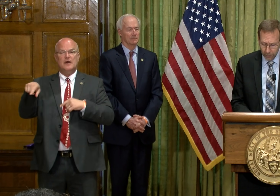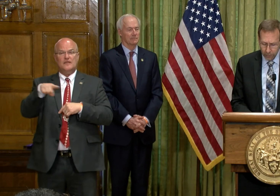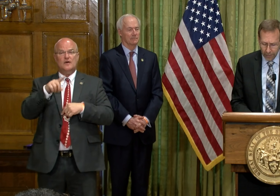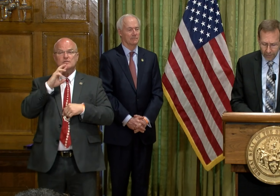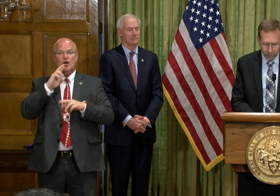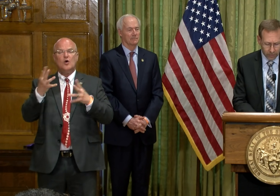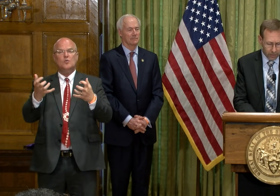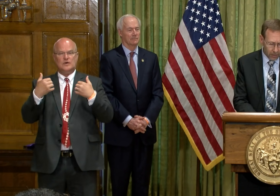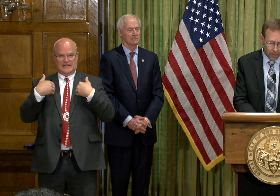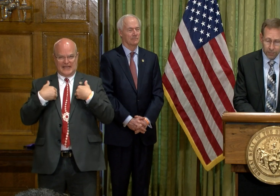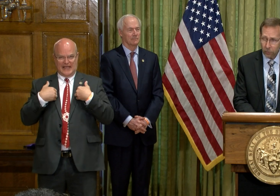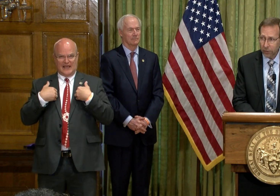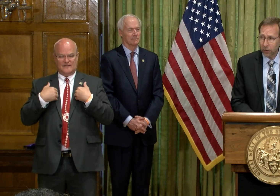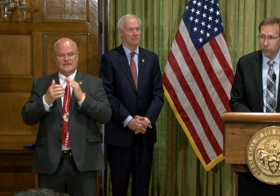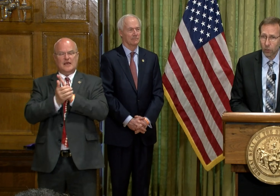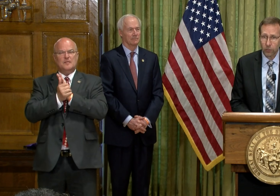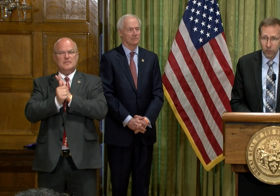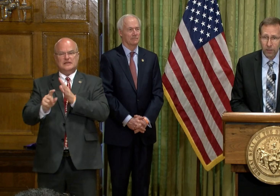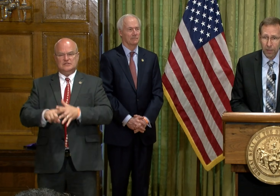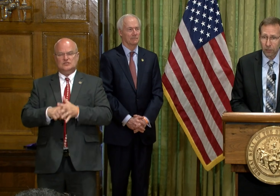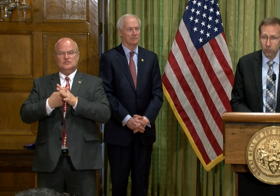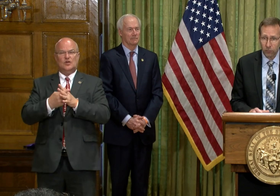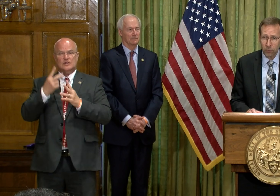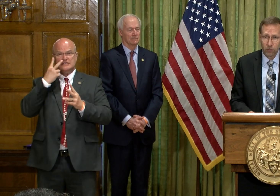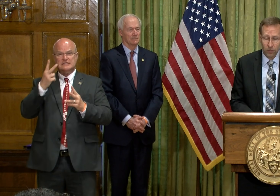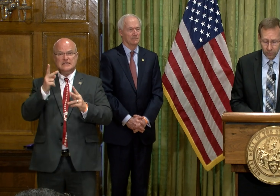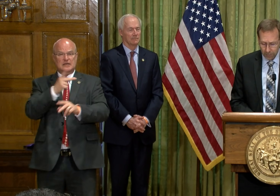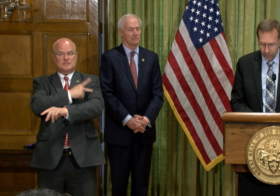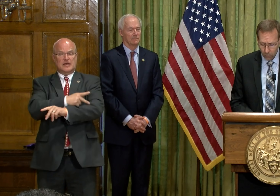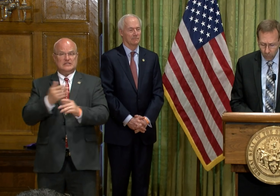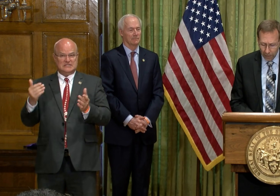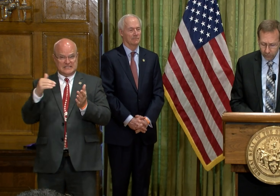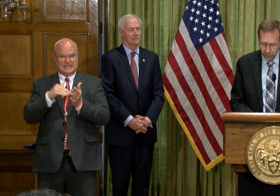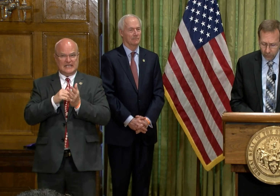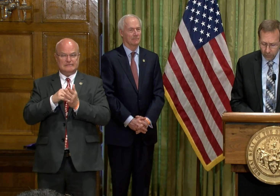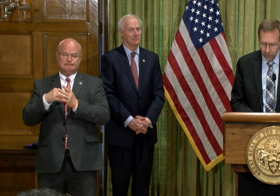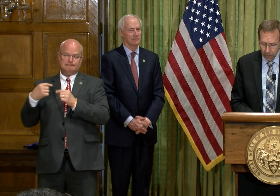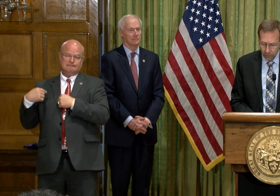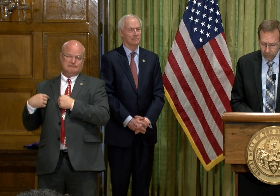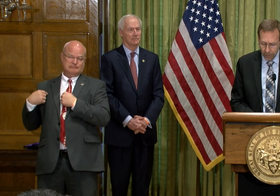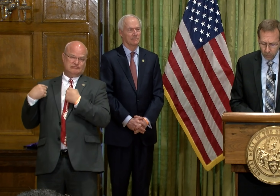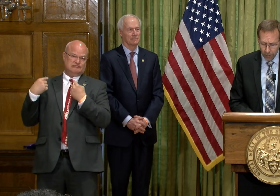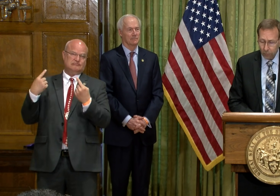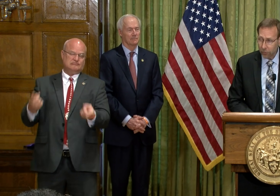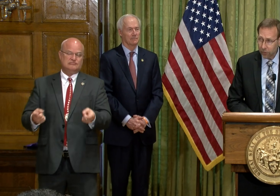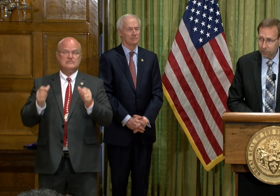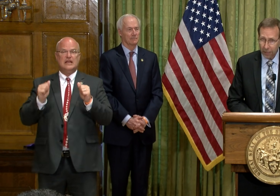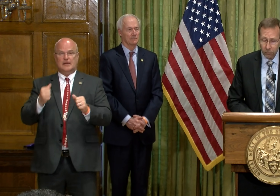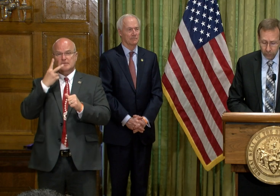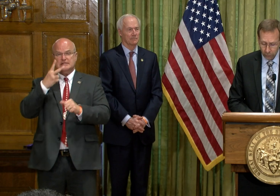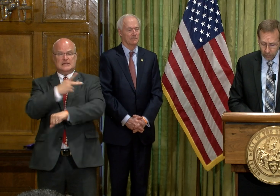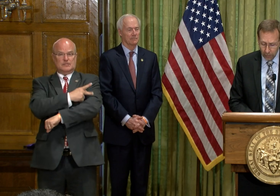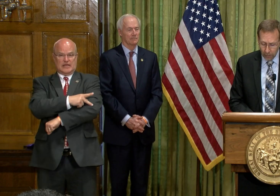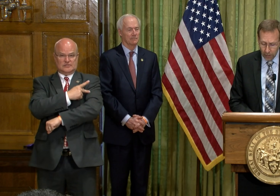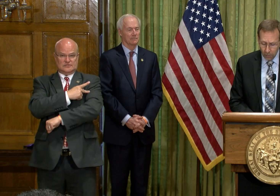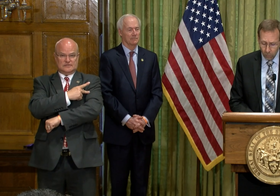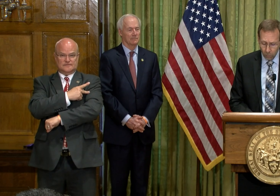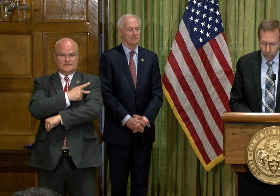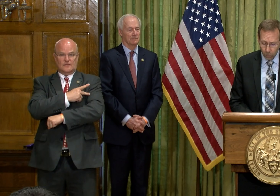are wanted to have the ability to start seeing patients, since it's been a while since they were able to see